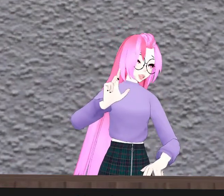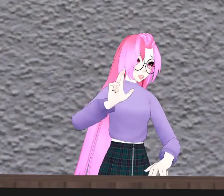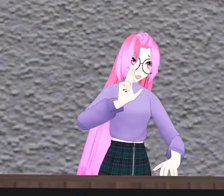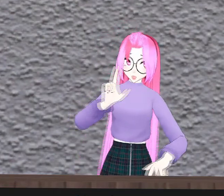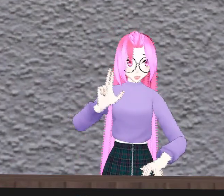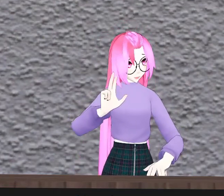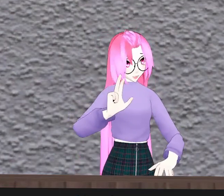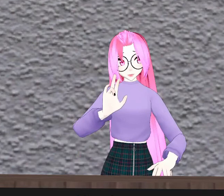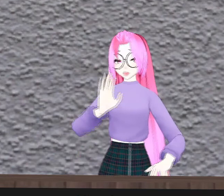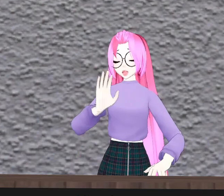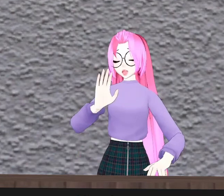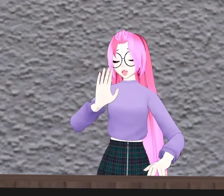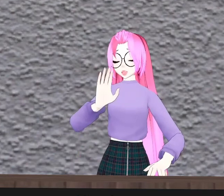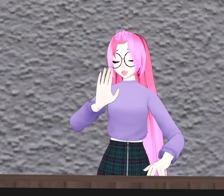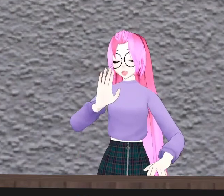it.